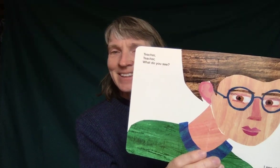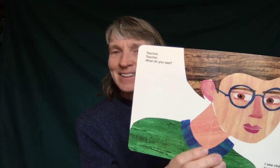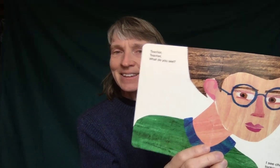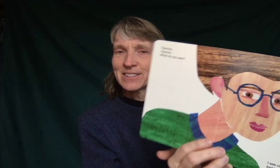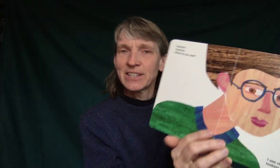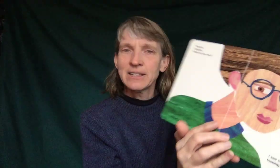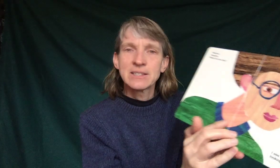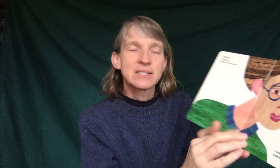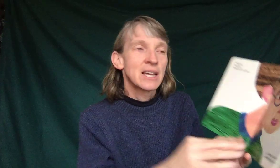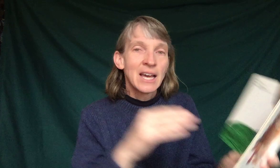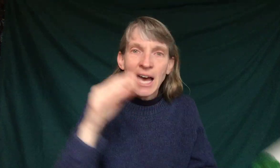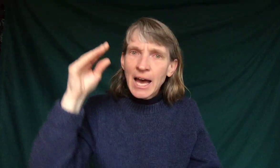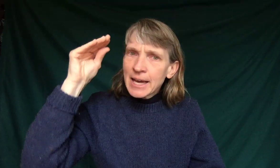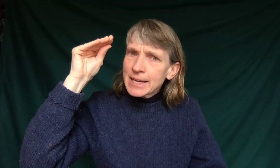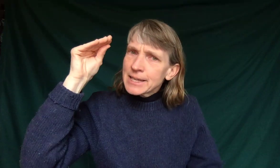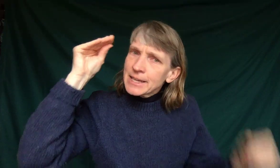There she is.